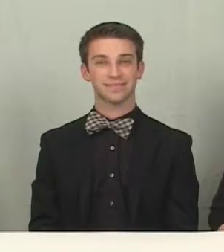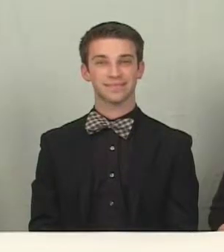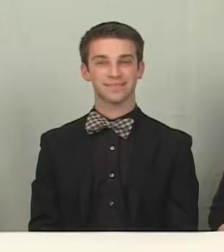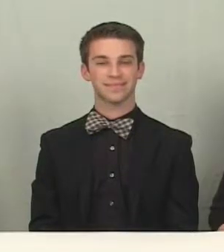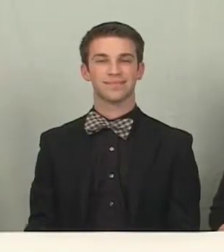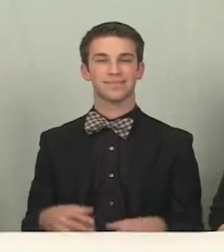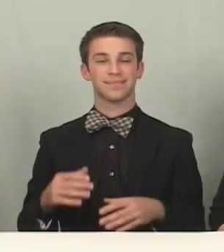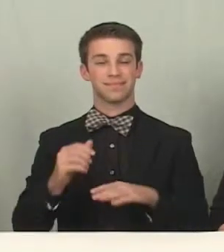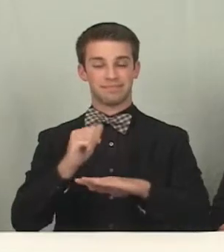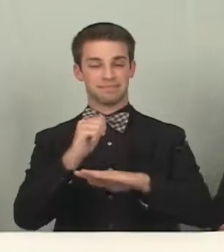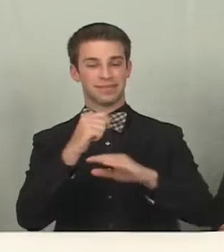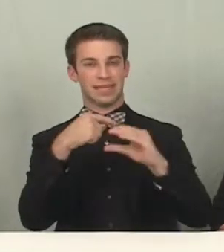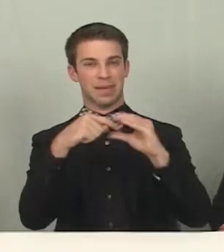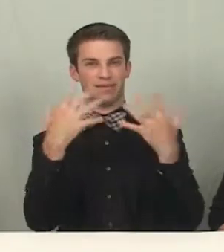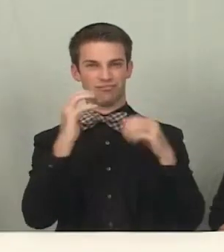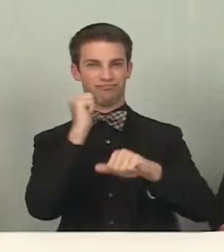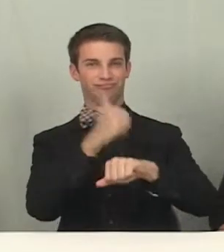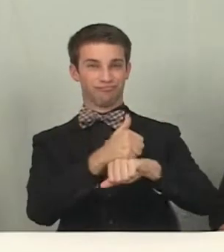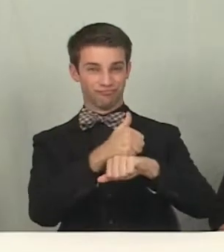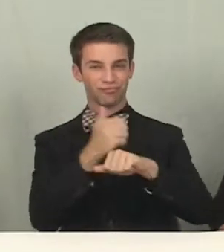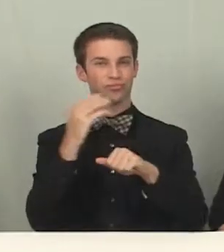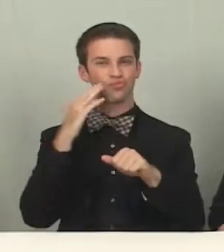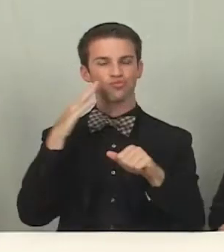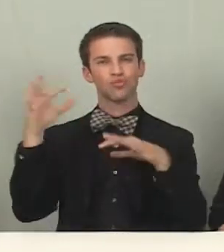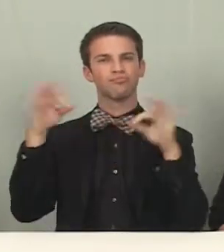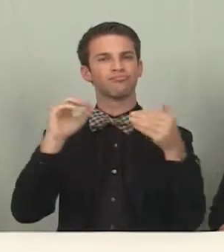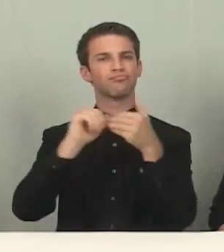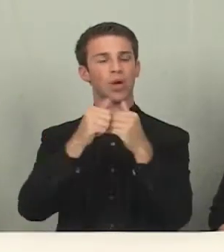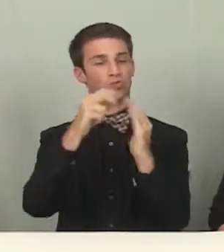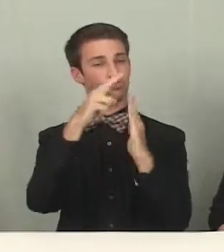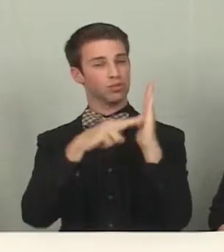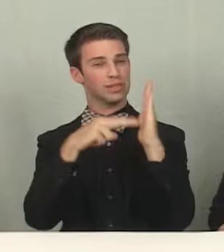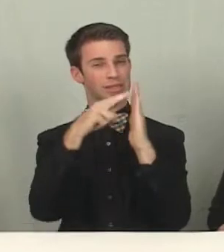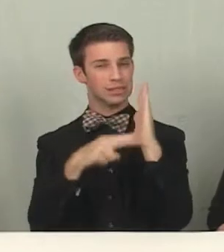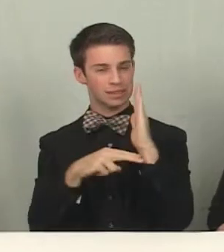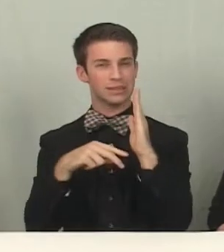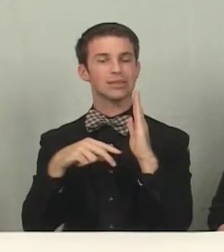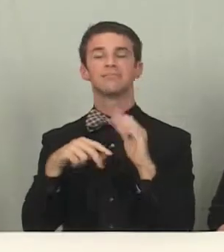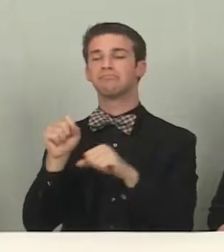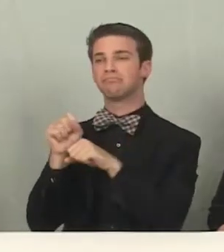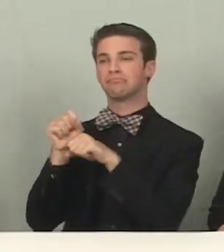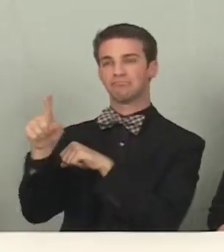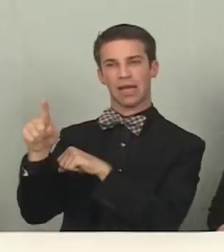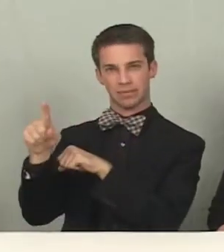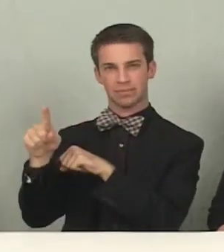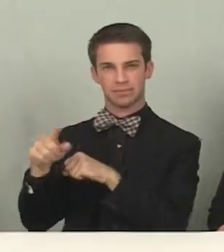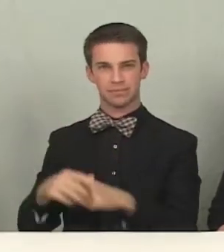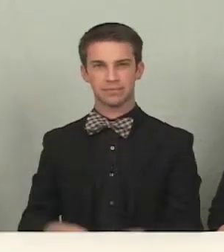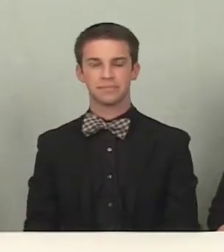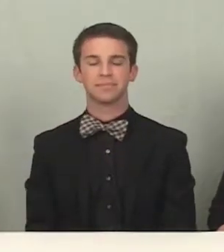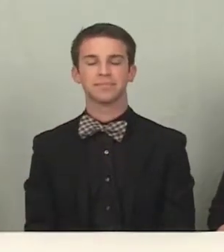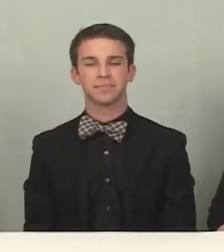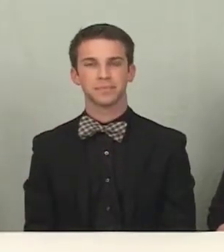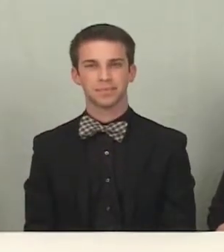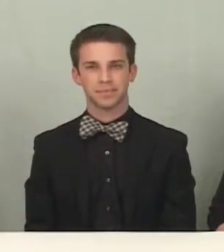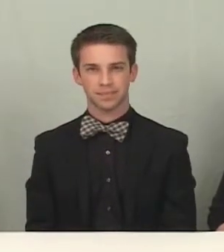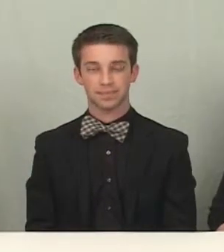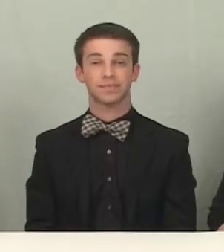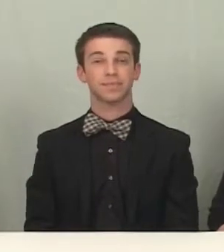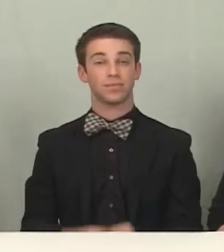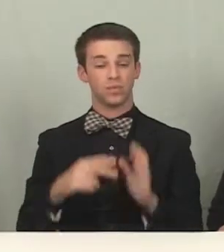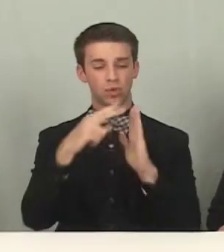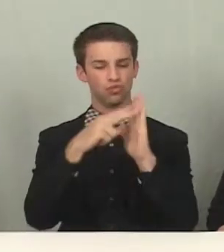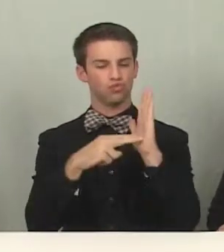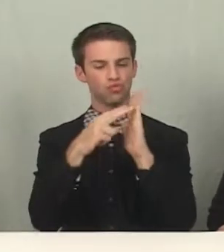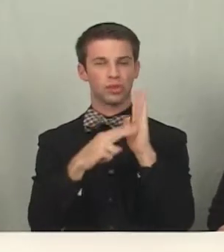Now that you've set up mail on your iPad, we'll show you how to read your mail or send a new mail message. To read